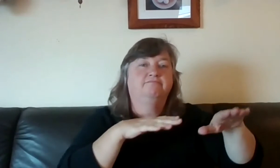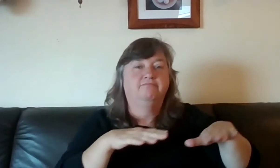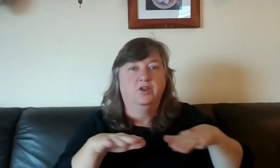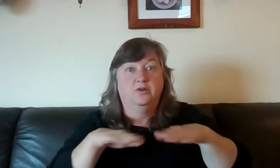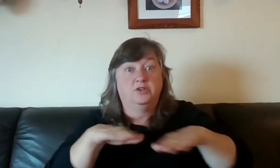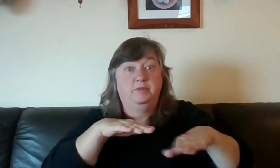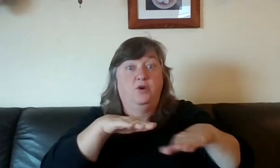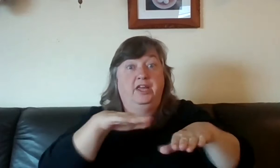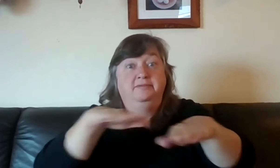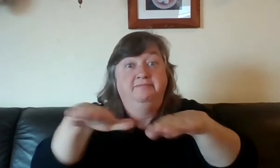or they're speed walking.